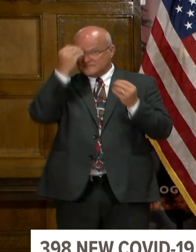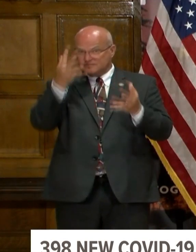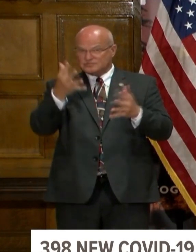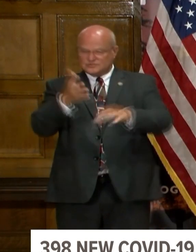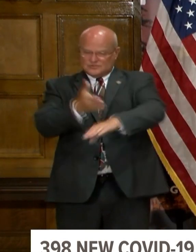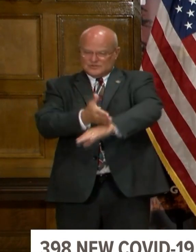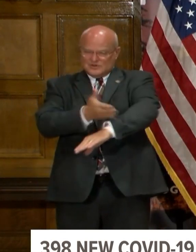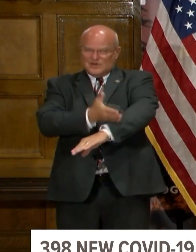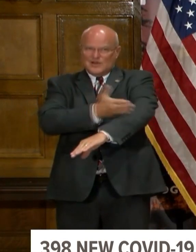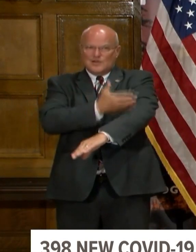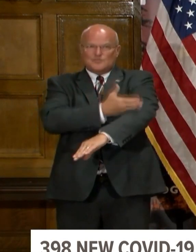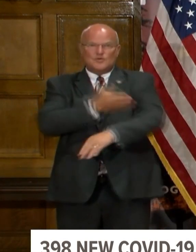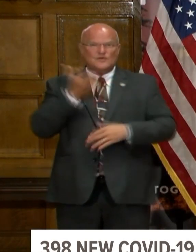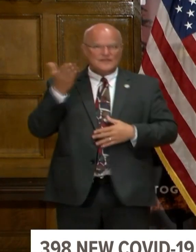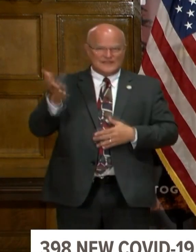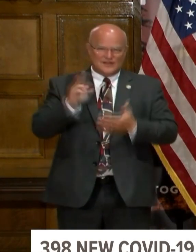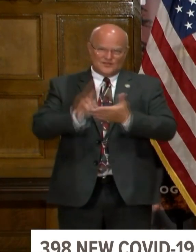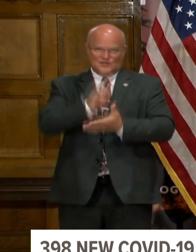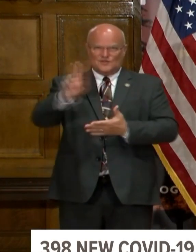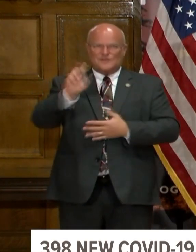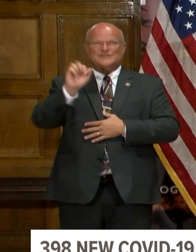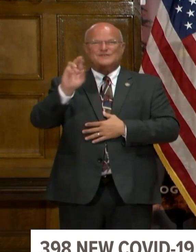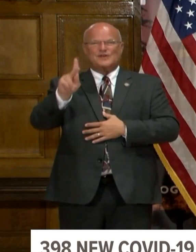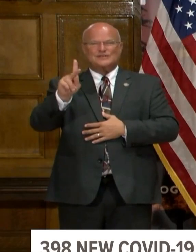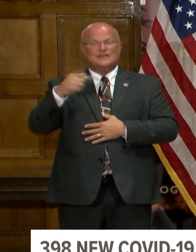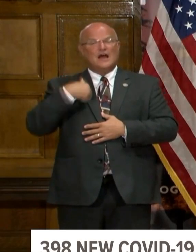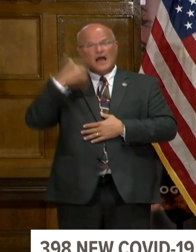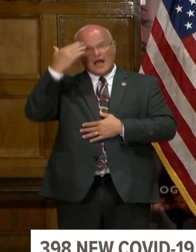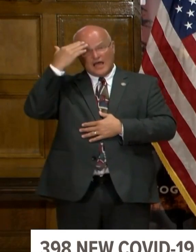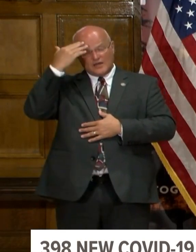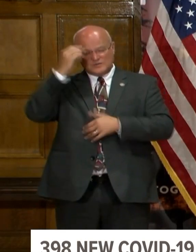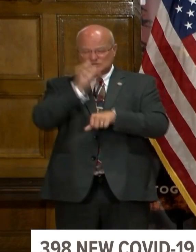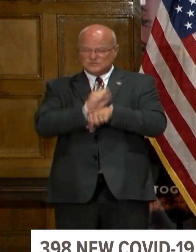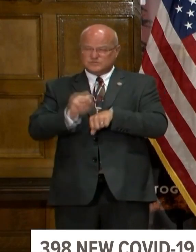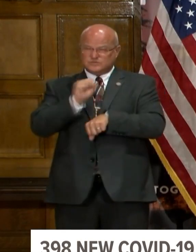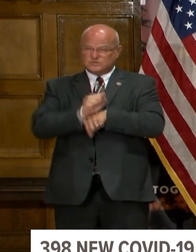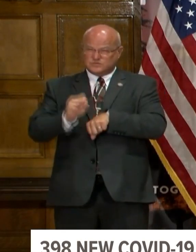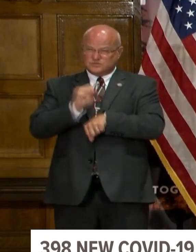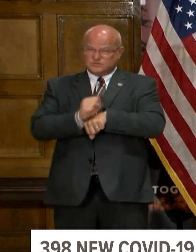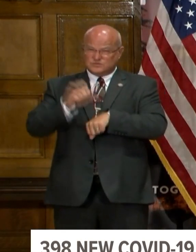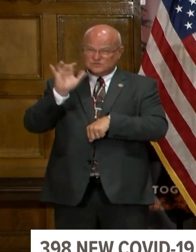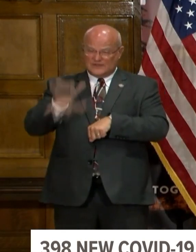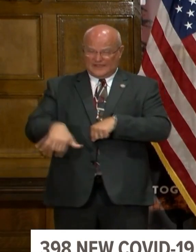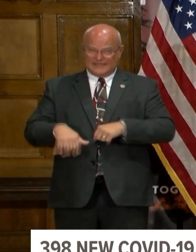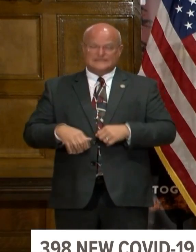making progress at the University of Arkansas, and I know that they're working very diligently on that.